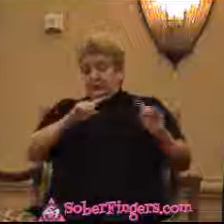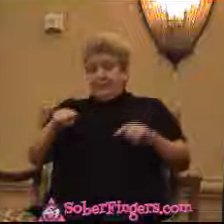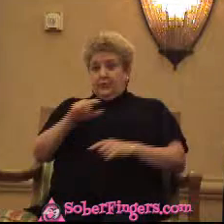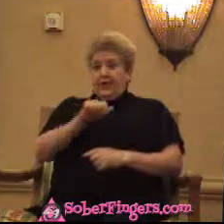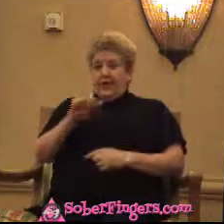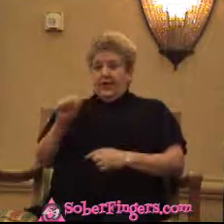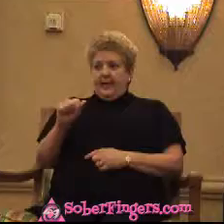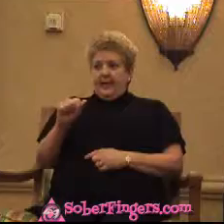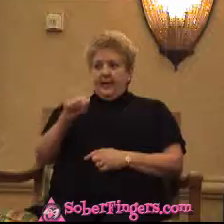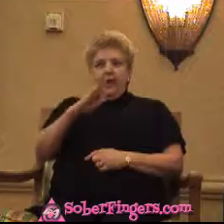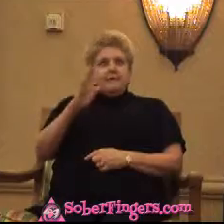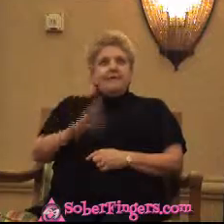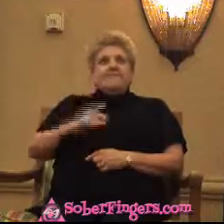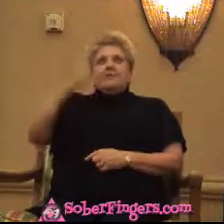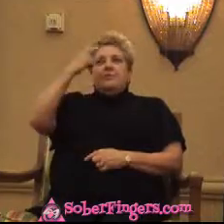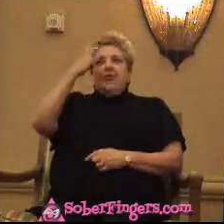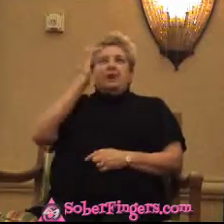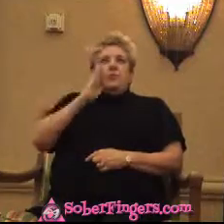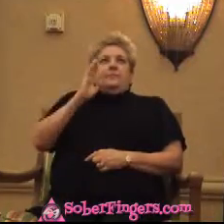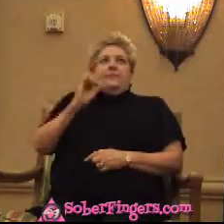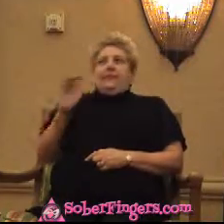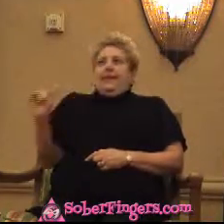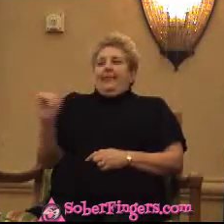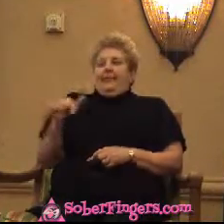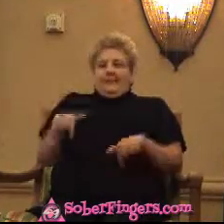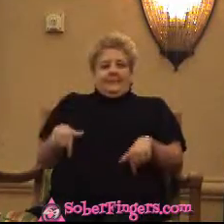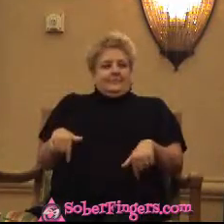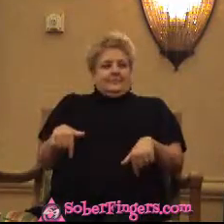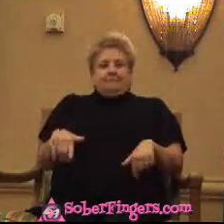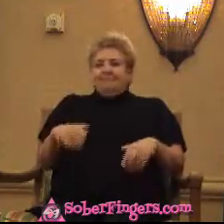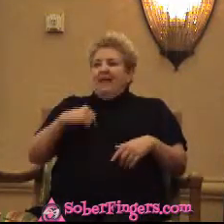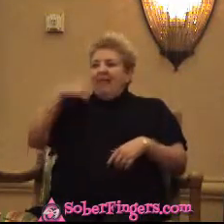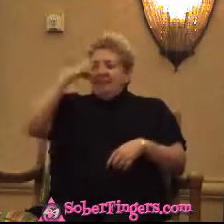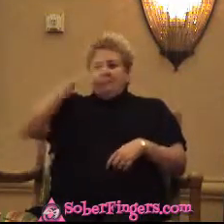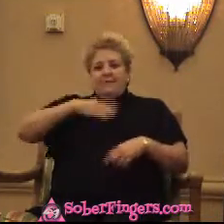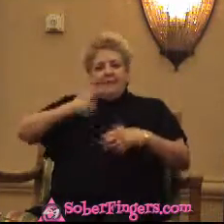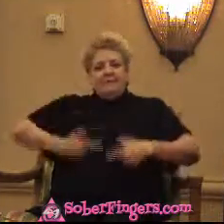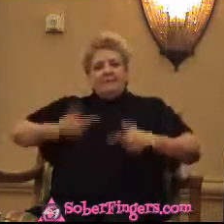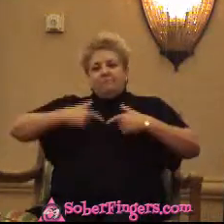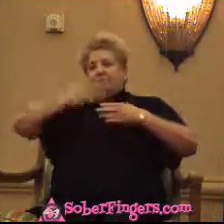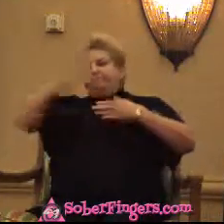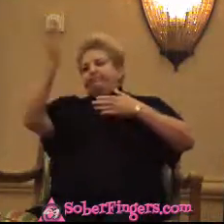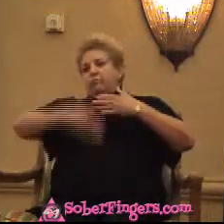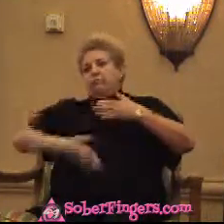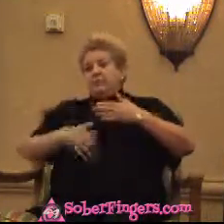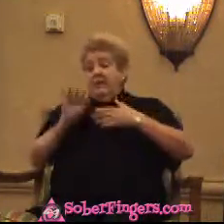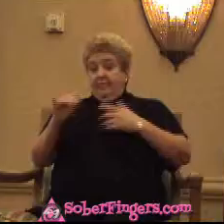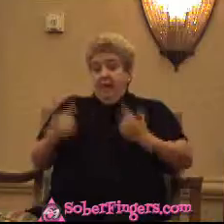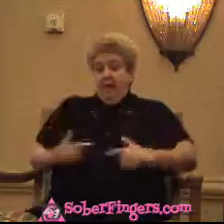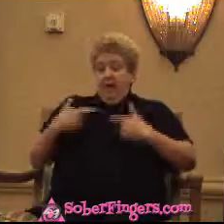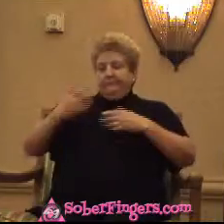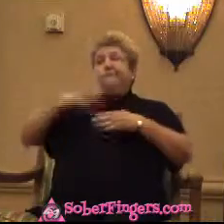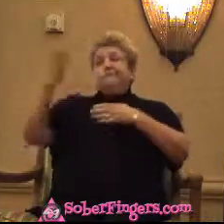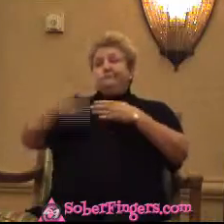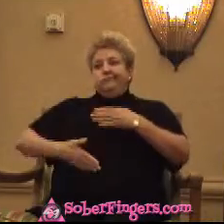Because I thought my life was over. And actually my life was over, that life. But I had no